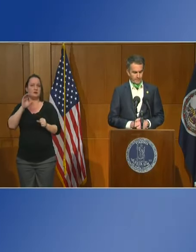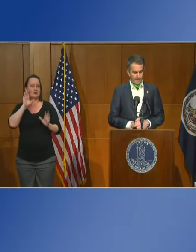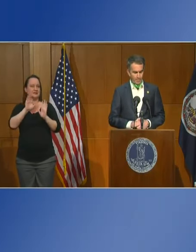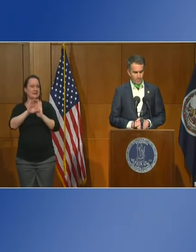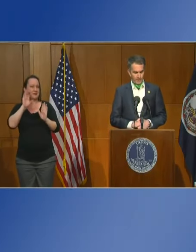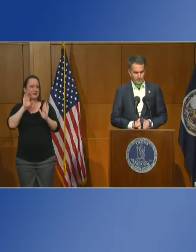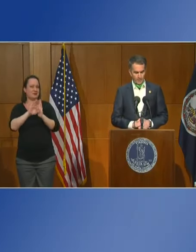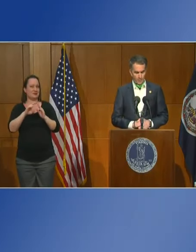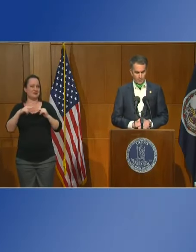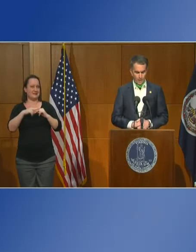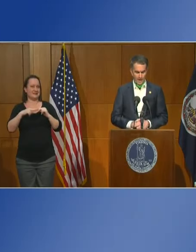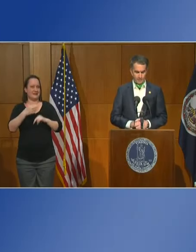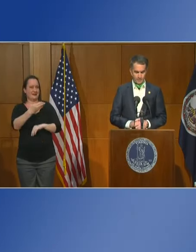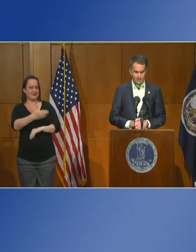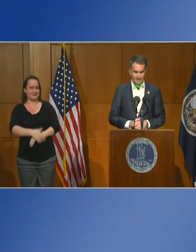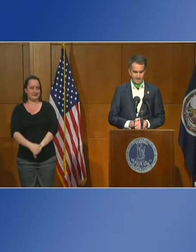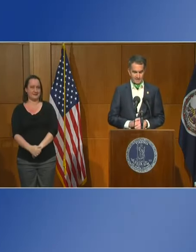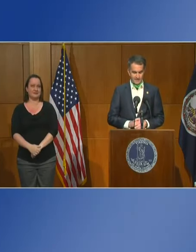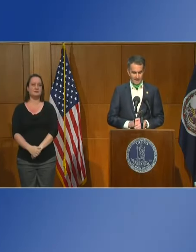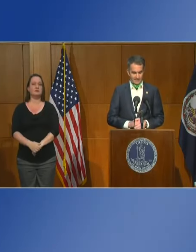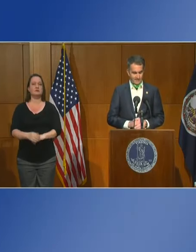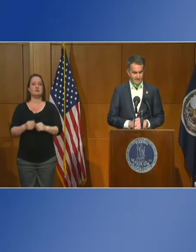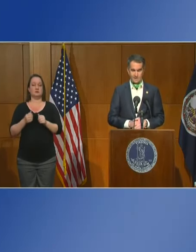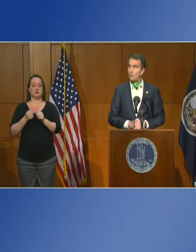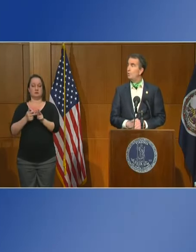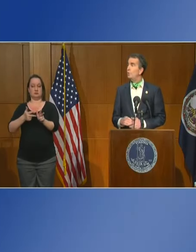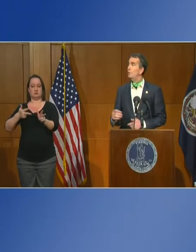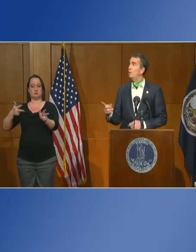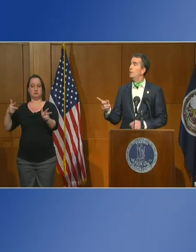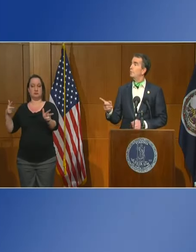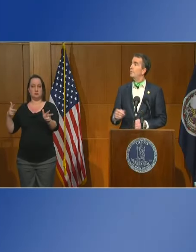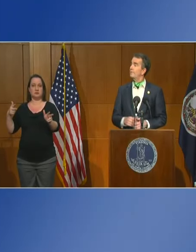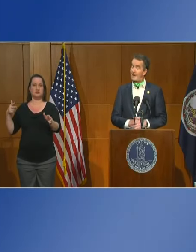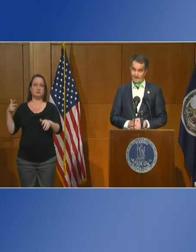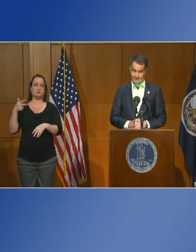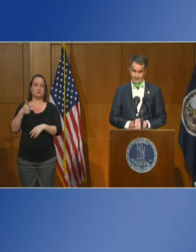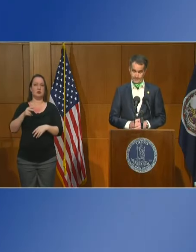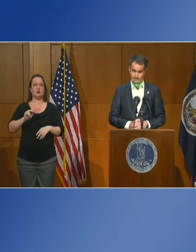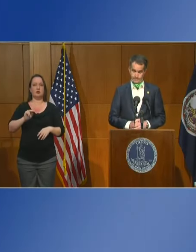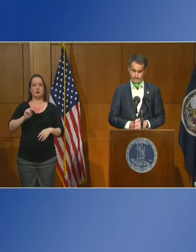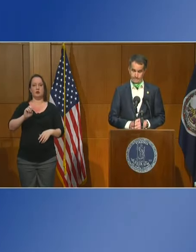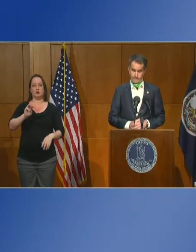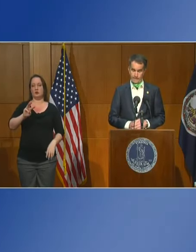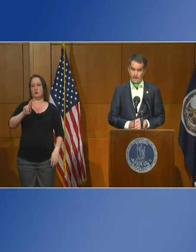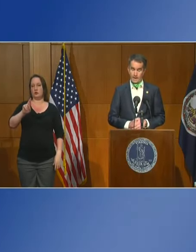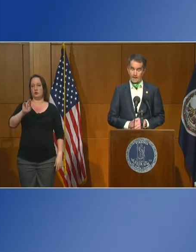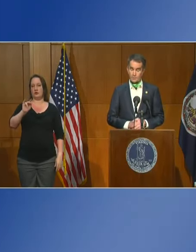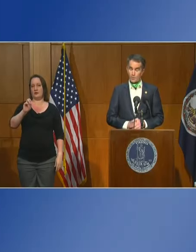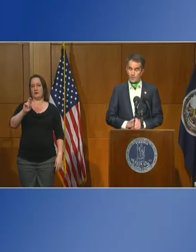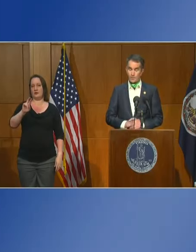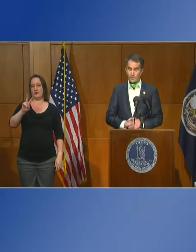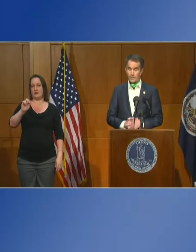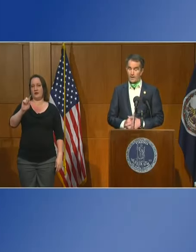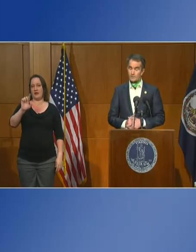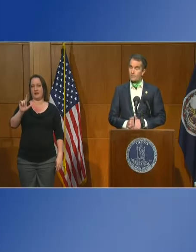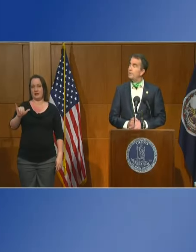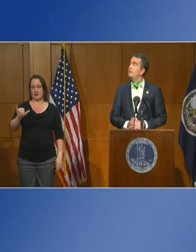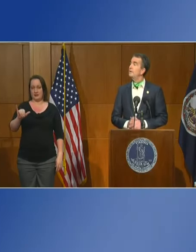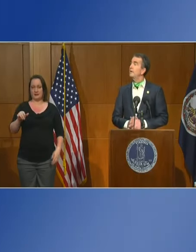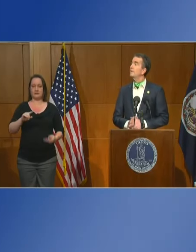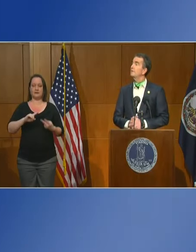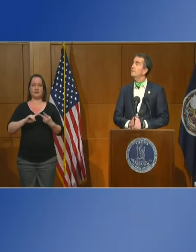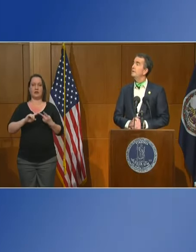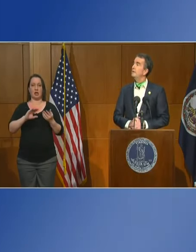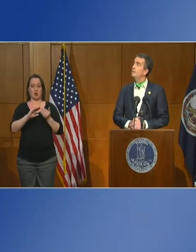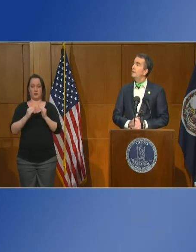For example, there were drive-through testing sites in the New River Valley, as well as